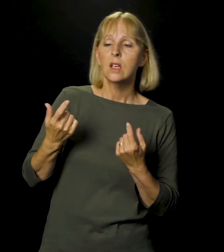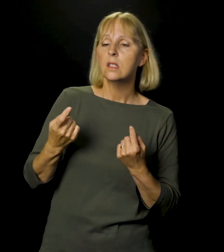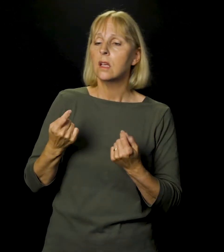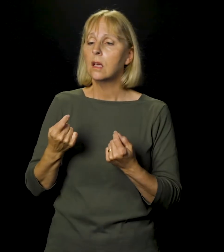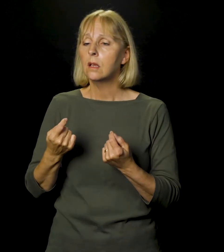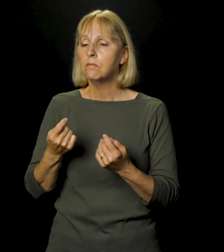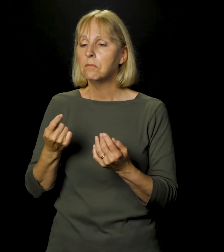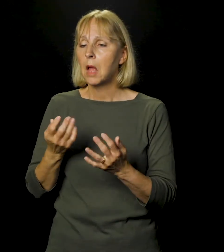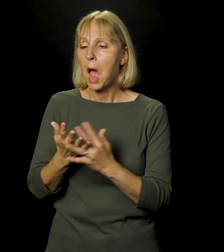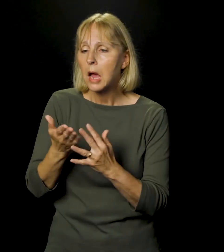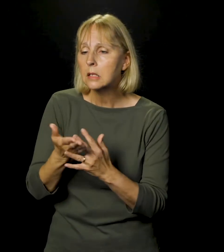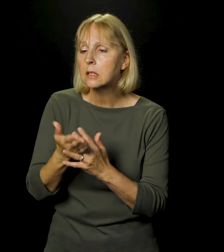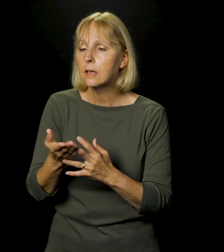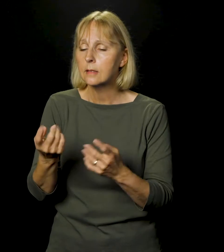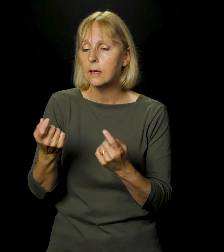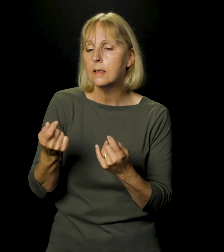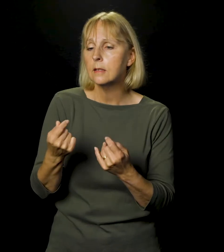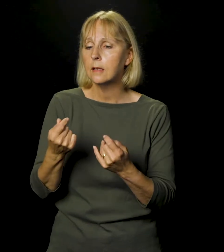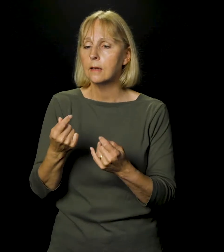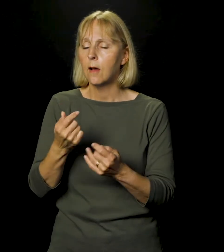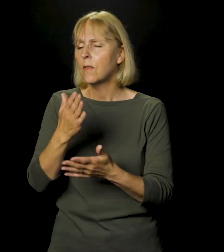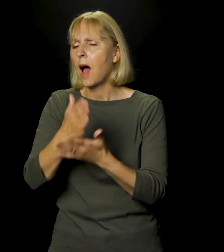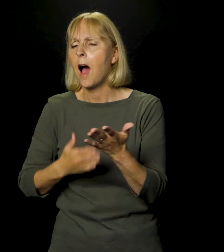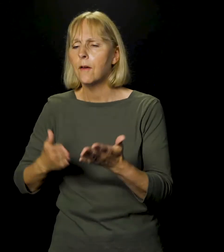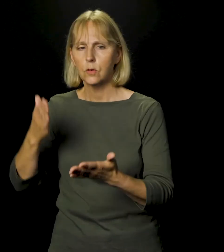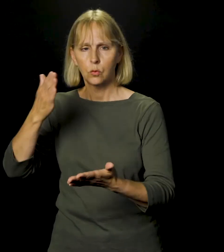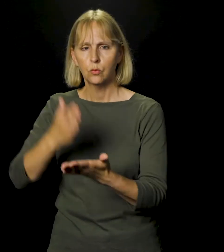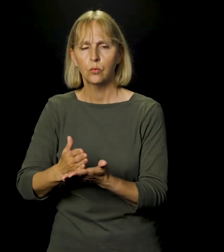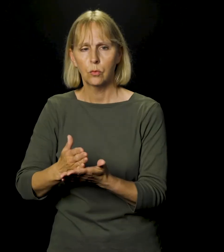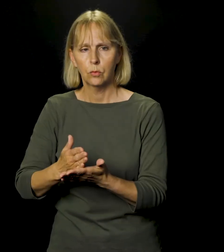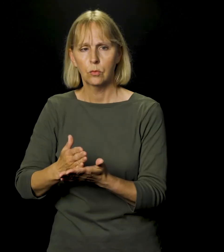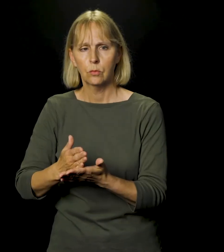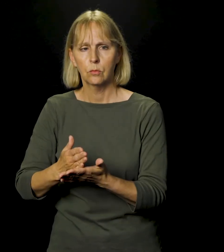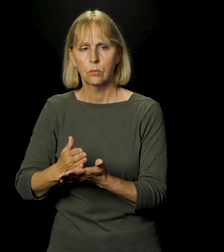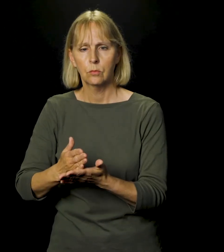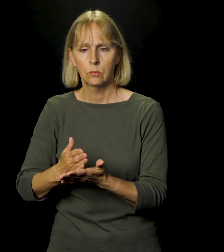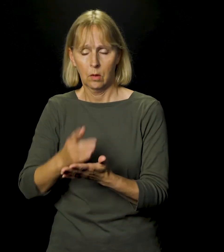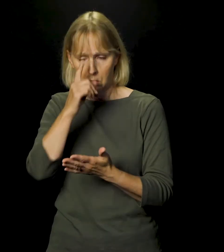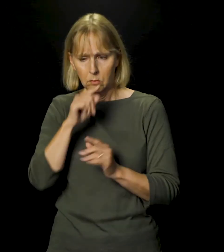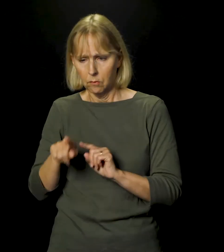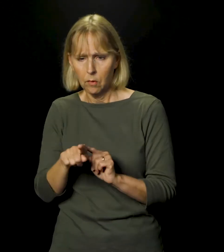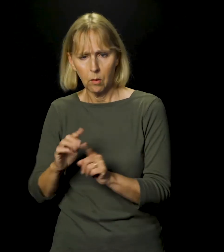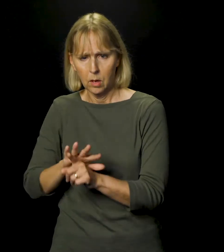I can fall into the trap of living a life fed by convenient, accessible half-truths.